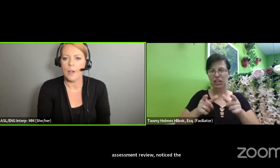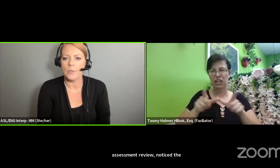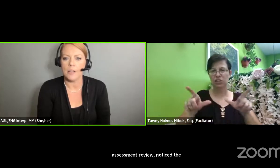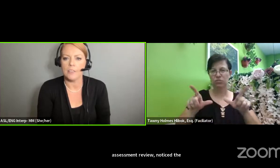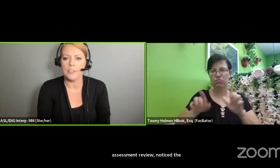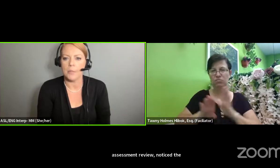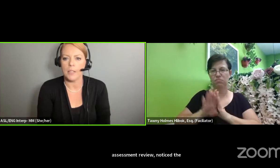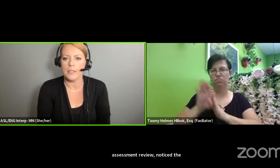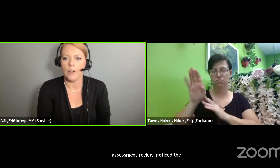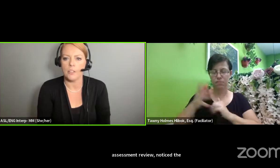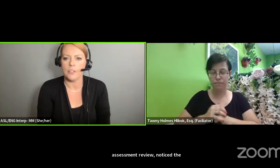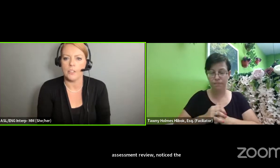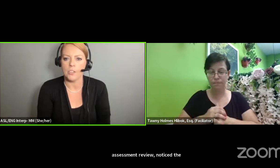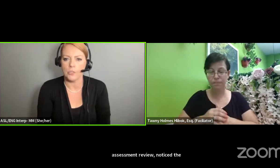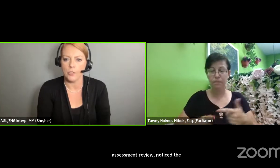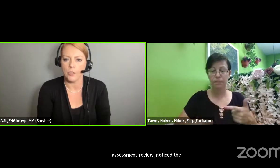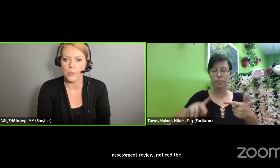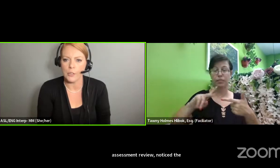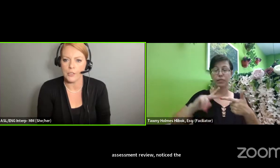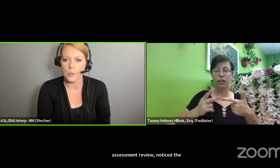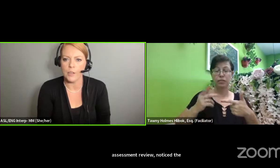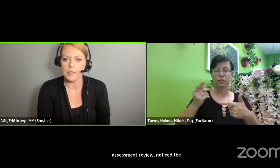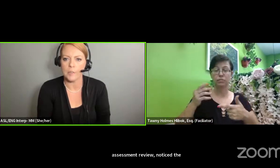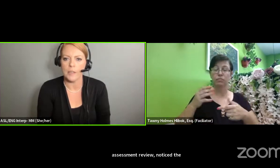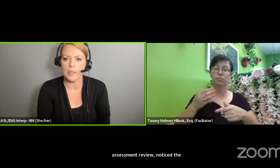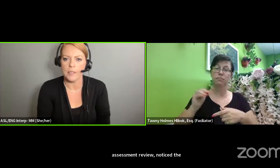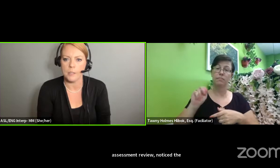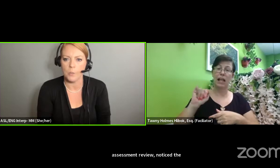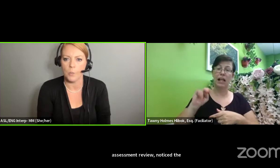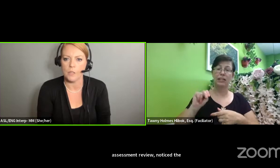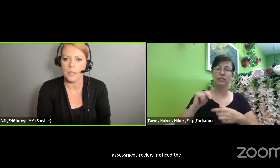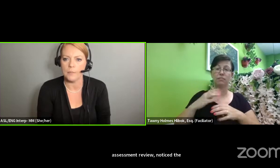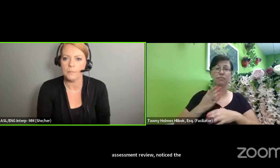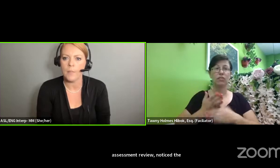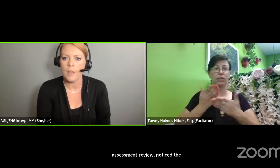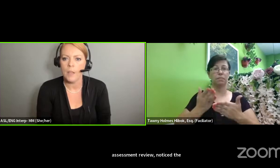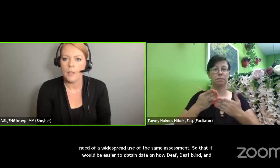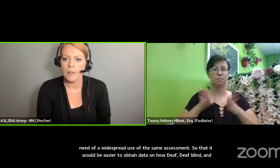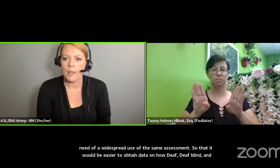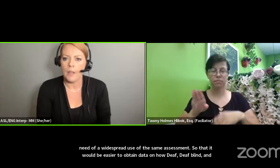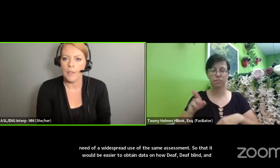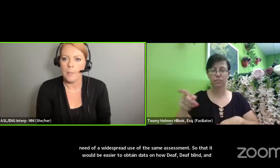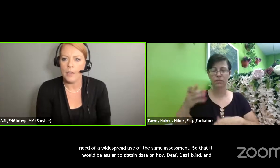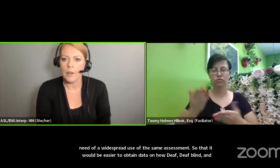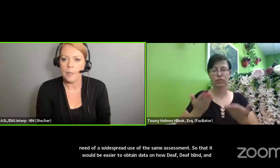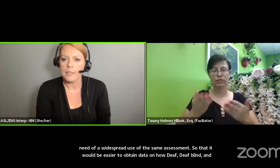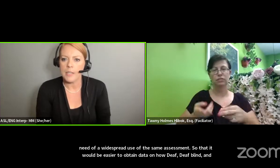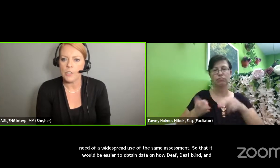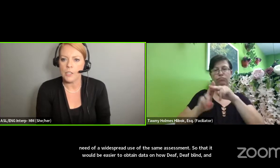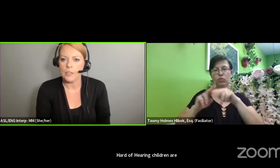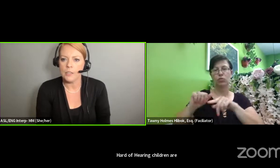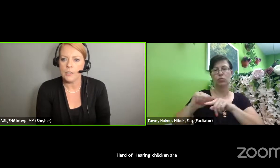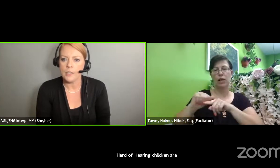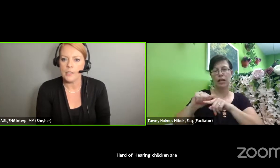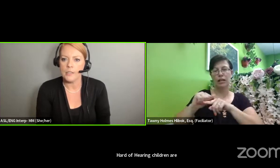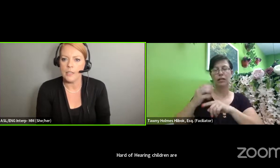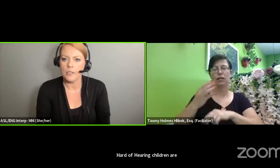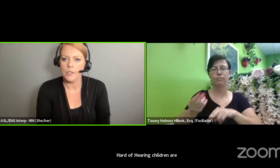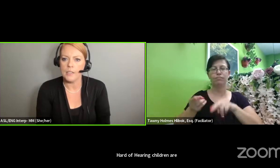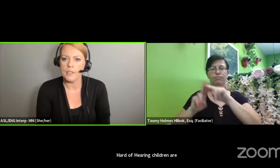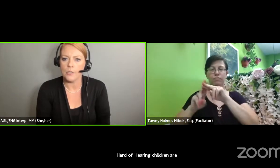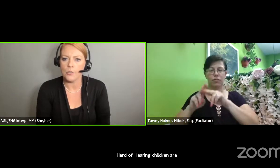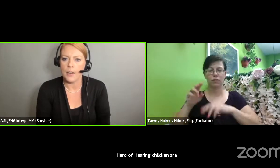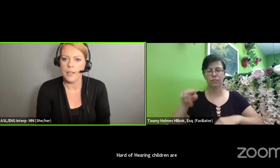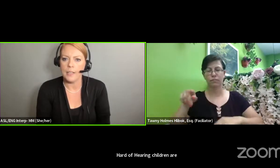on how deaf, deafblind, and hard of hearing children are doing. So that's something that needs to be worked on. And the main recommendation is